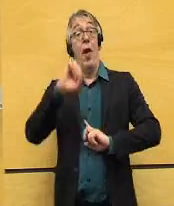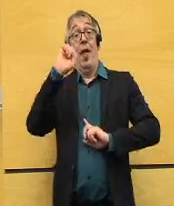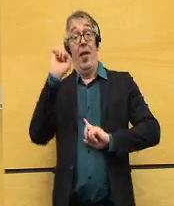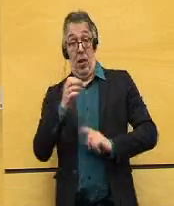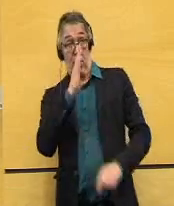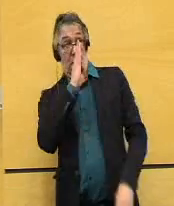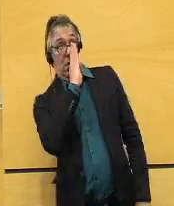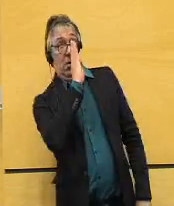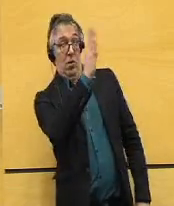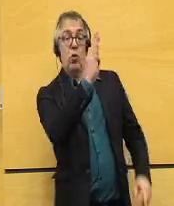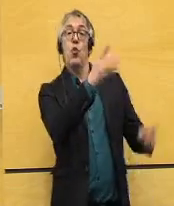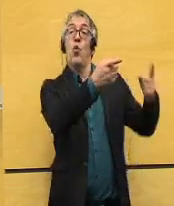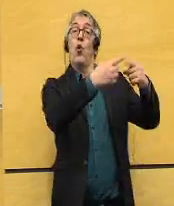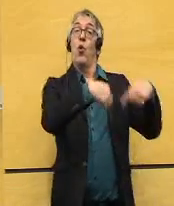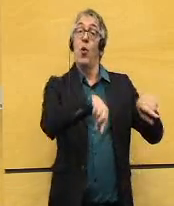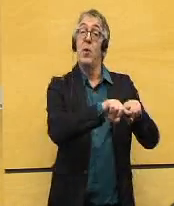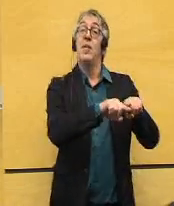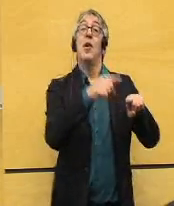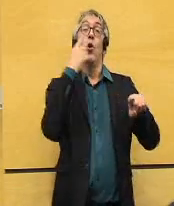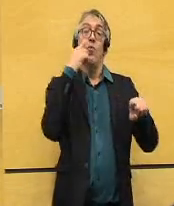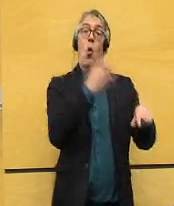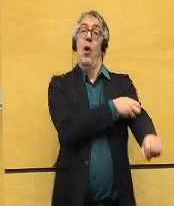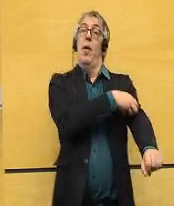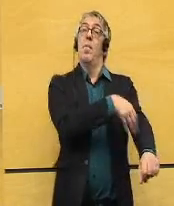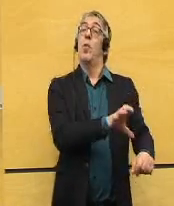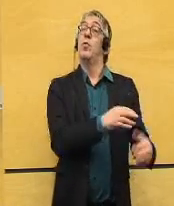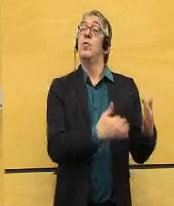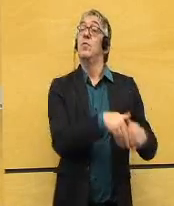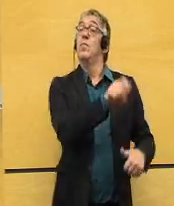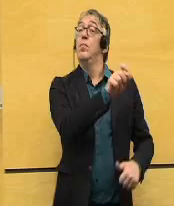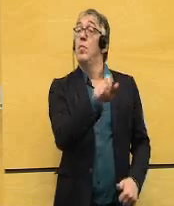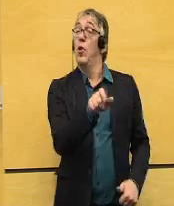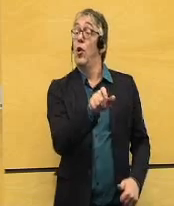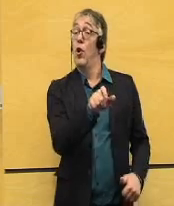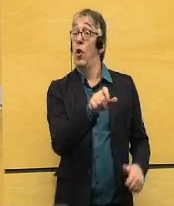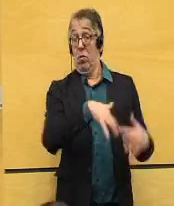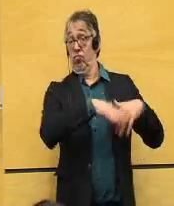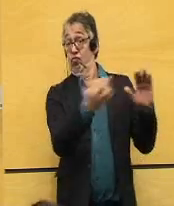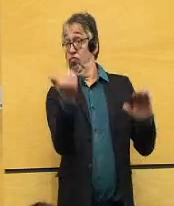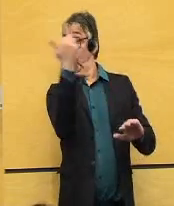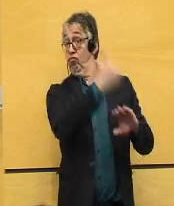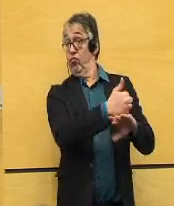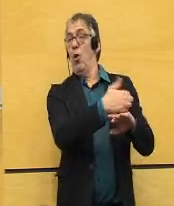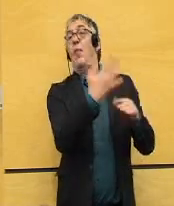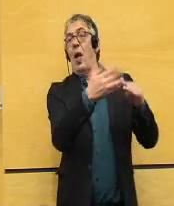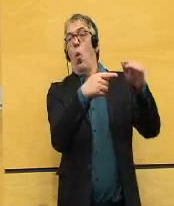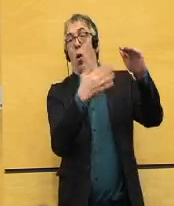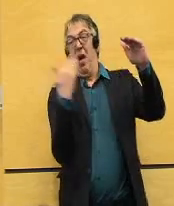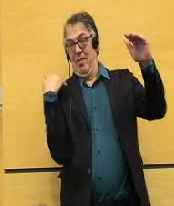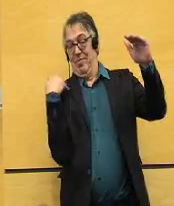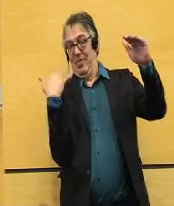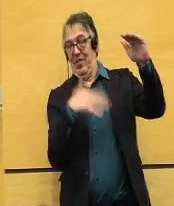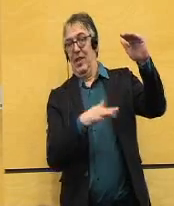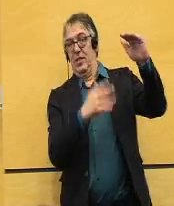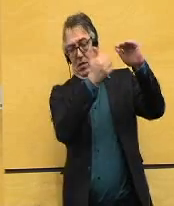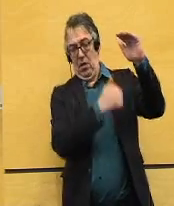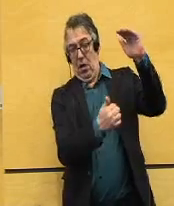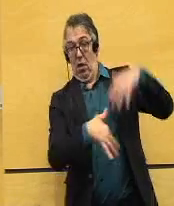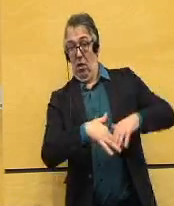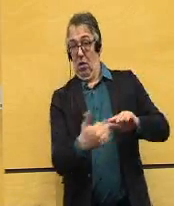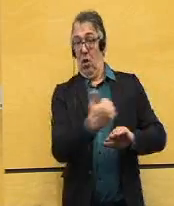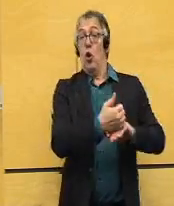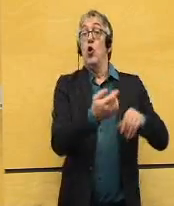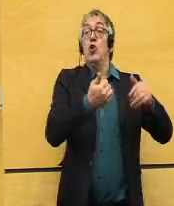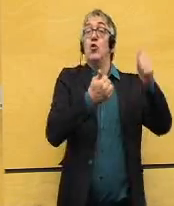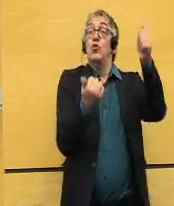for the Empowerment of Persons with Disabilities, which has now established a subcommittee, and you heard the 28 cases already